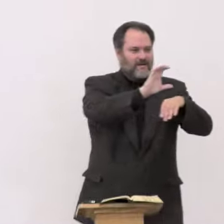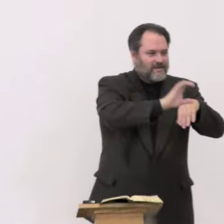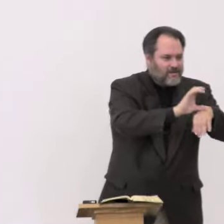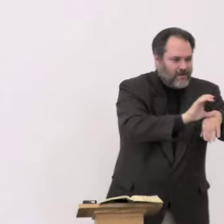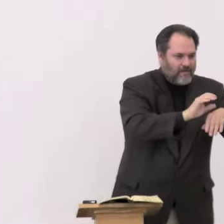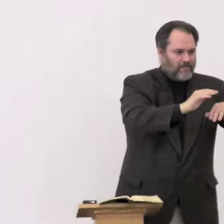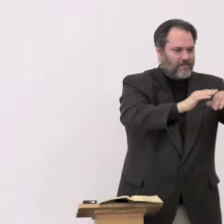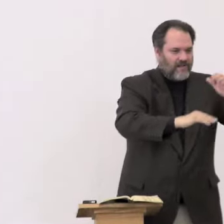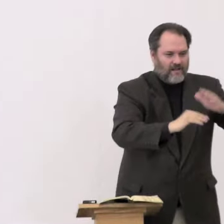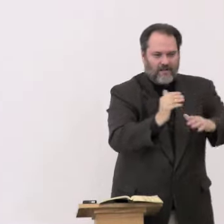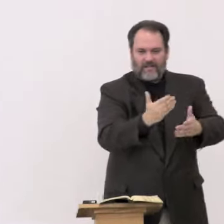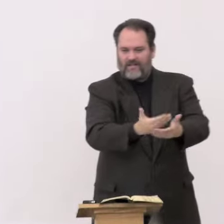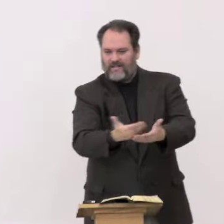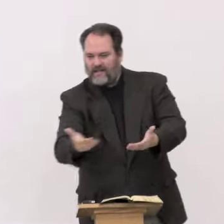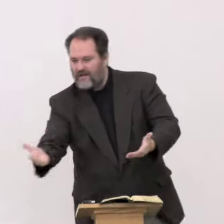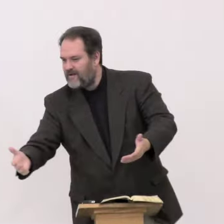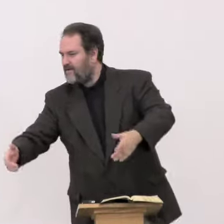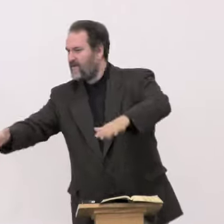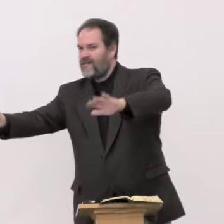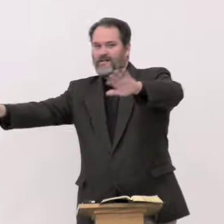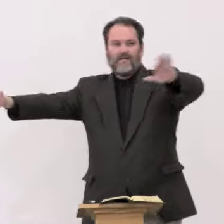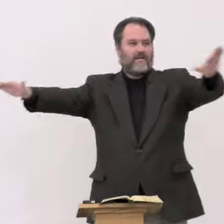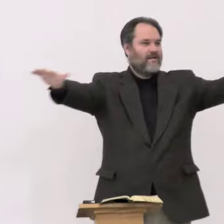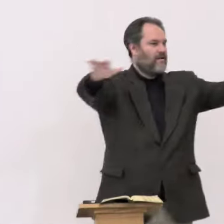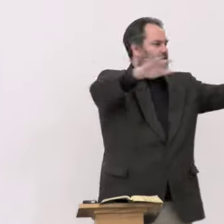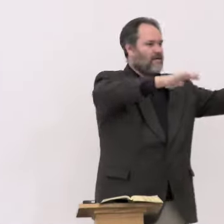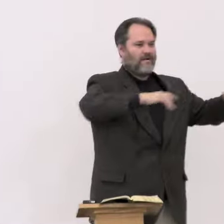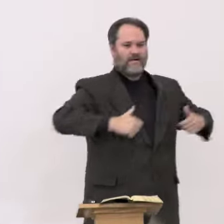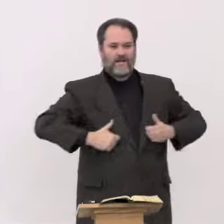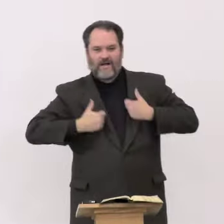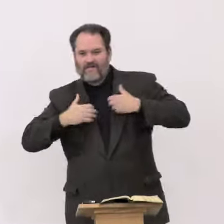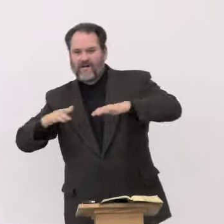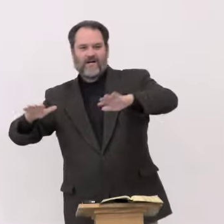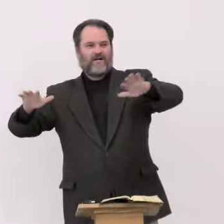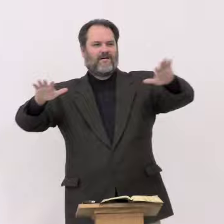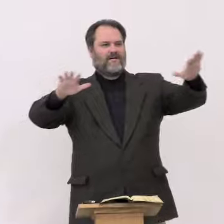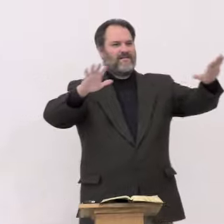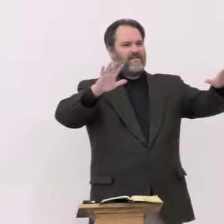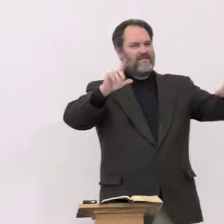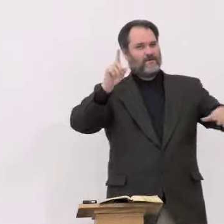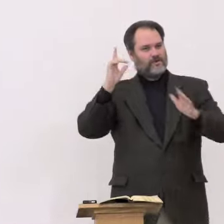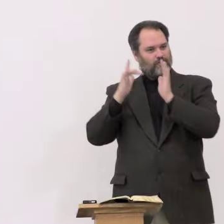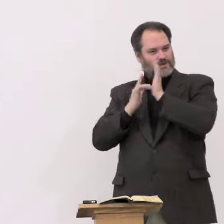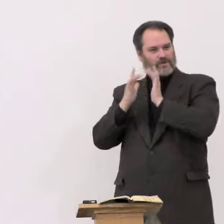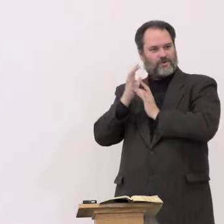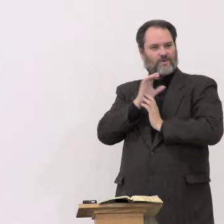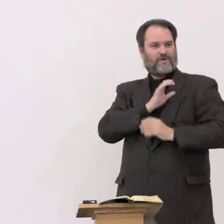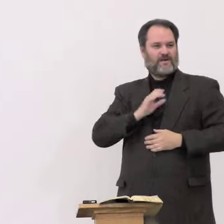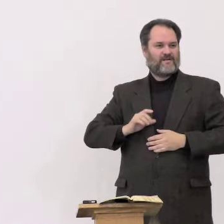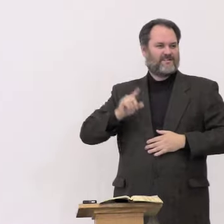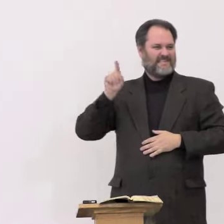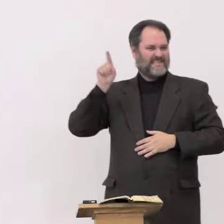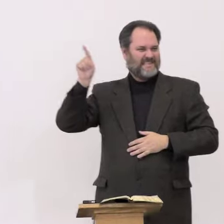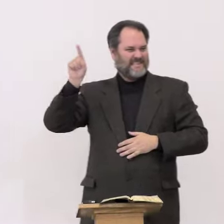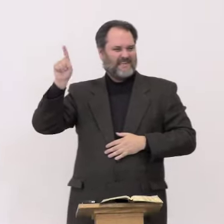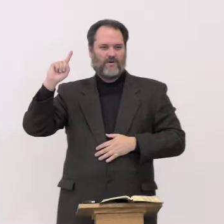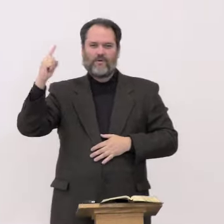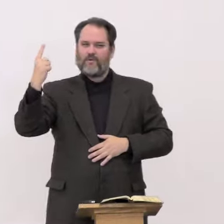Not the church. The church and the building, the thing. All that. We need to look up to